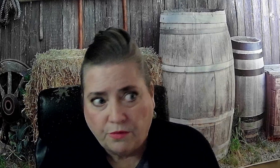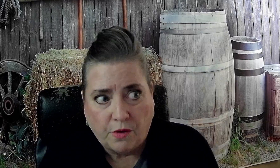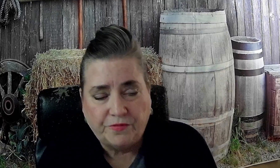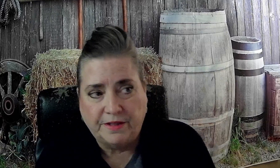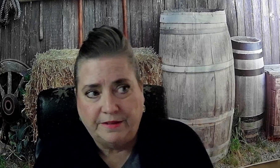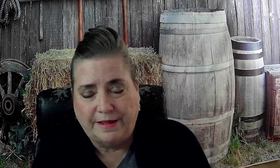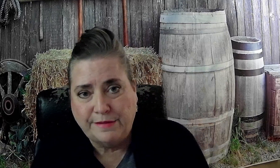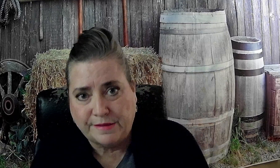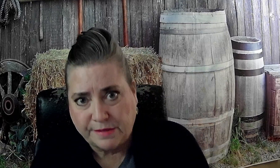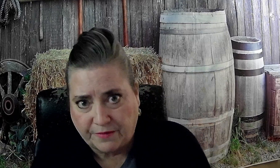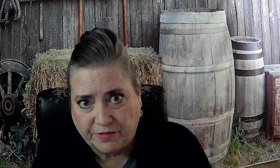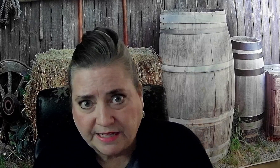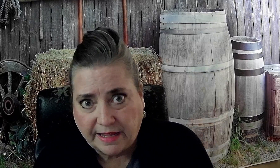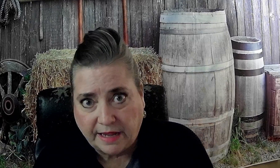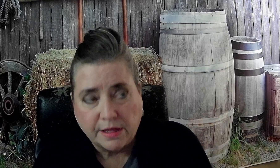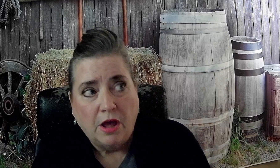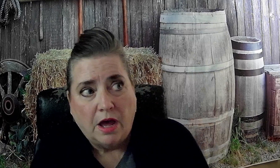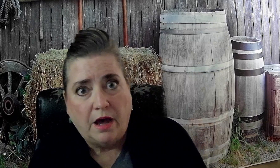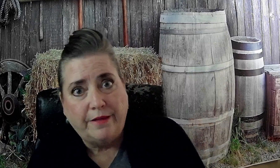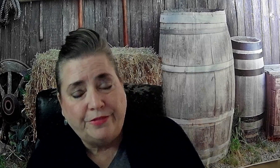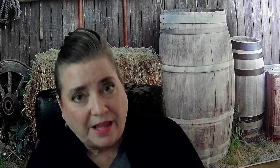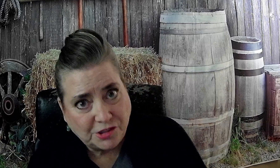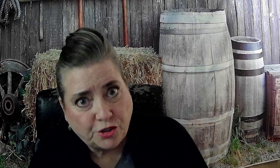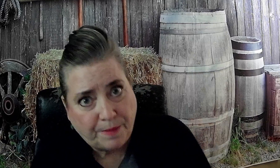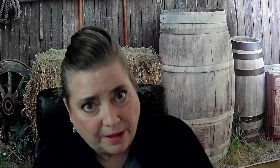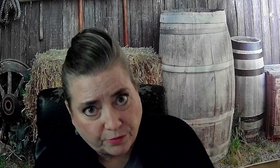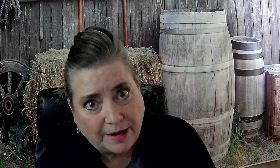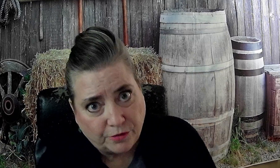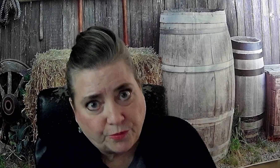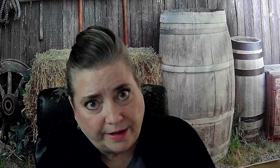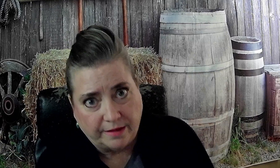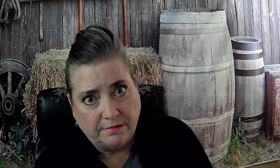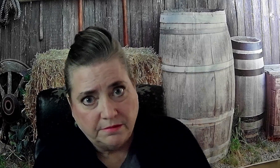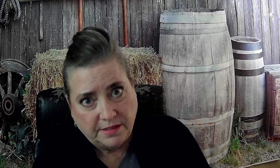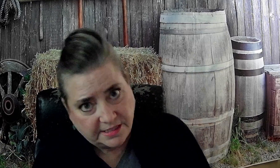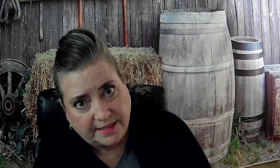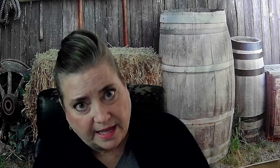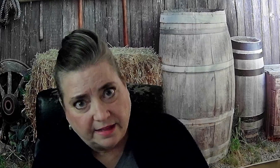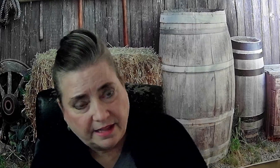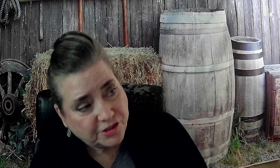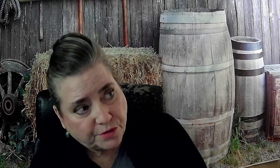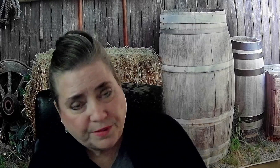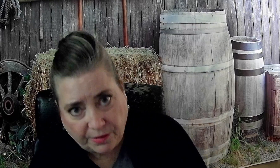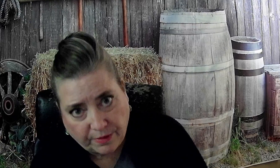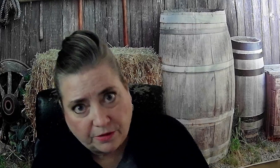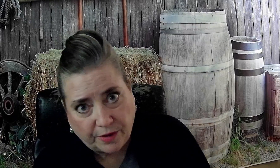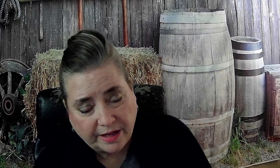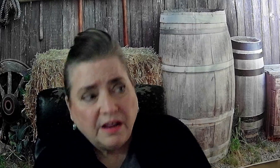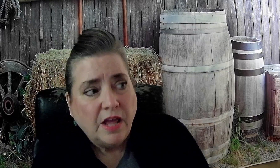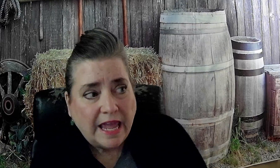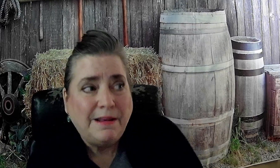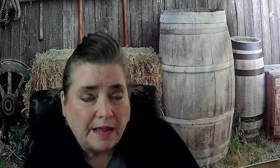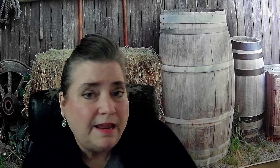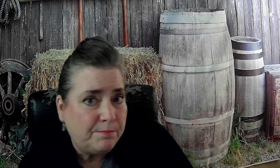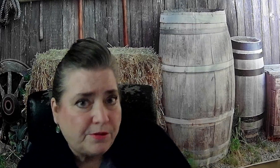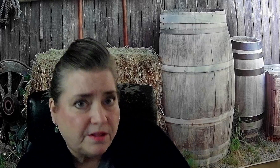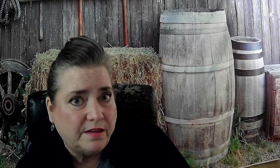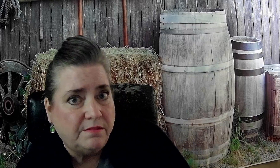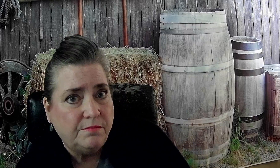the last several decades. That's your pal Ronald Reagan that did that. That's your buddy Ronald Reagan and Bill Clinton with